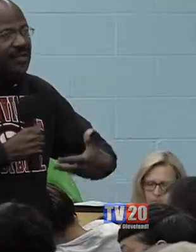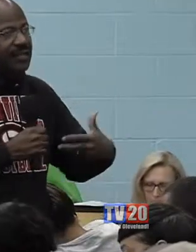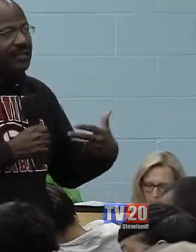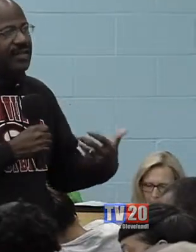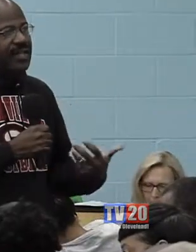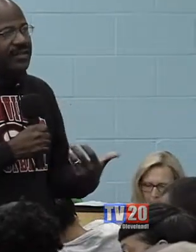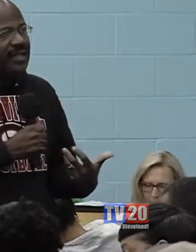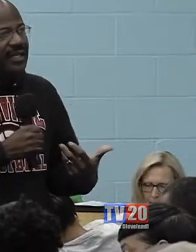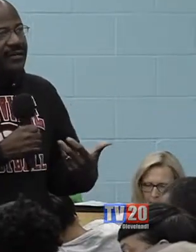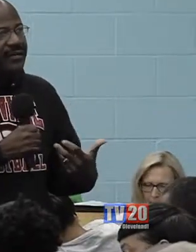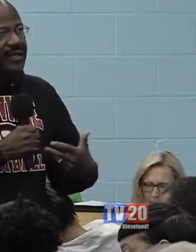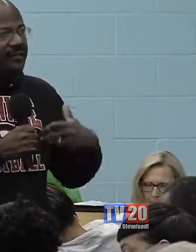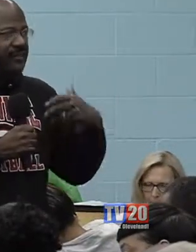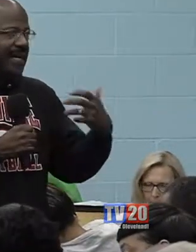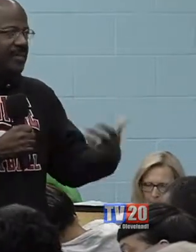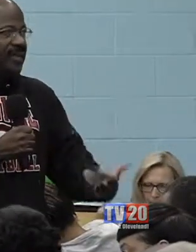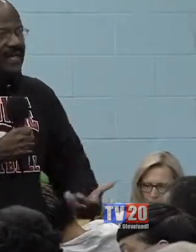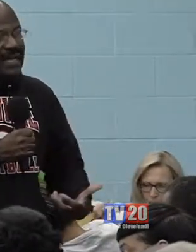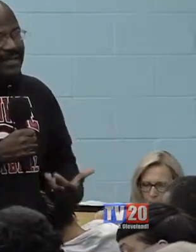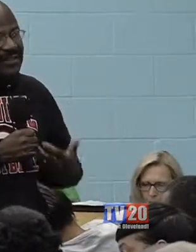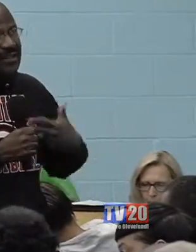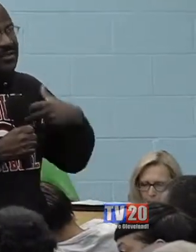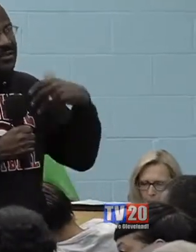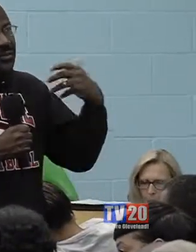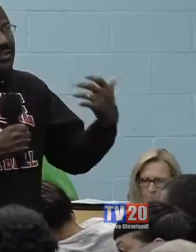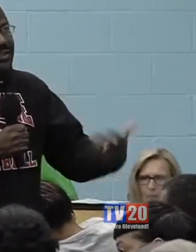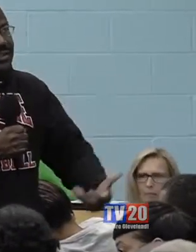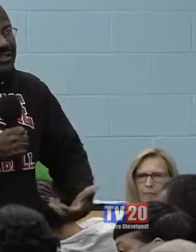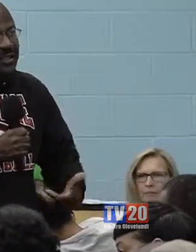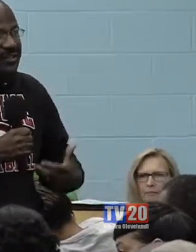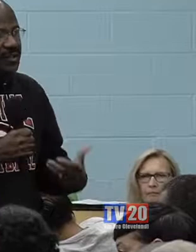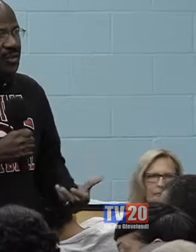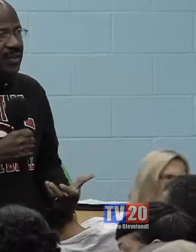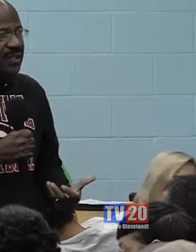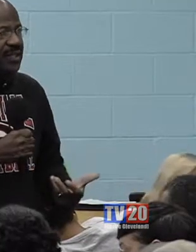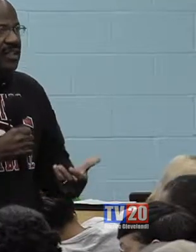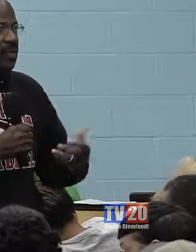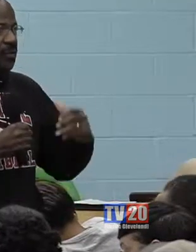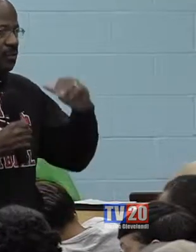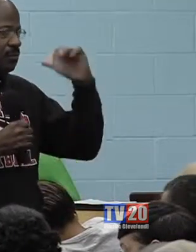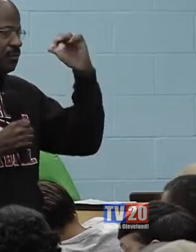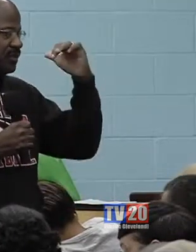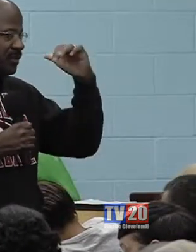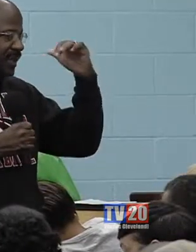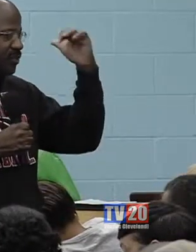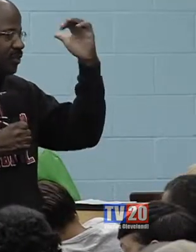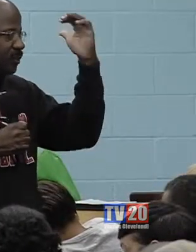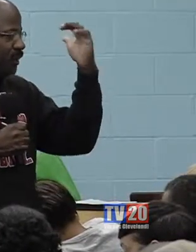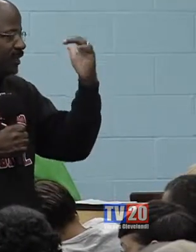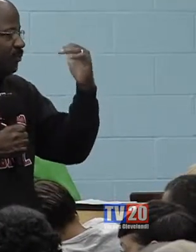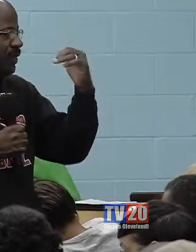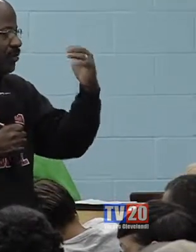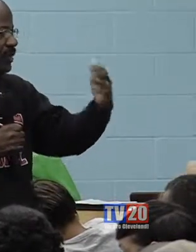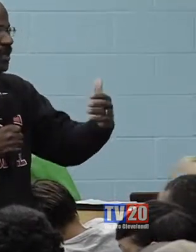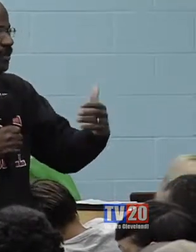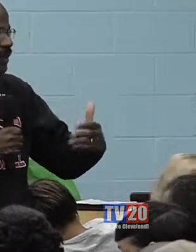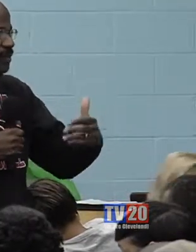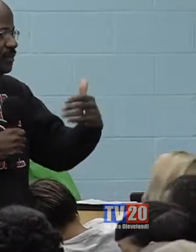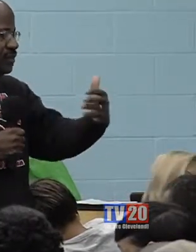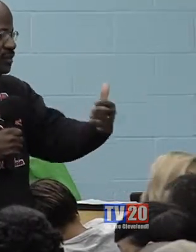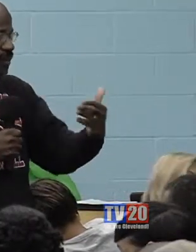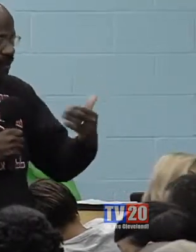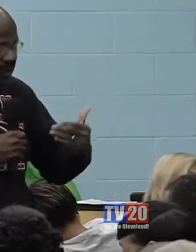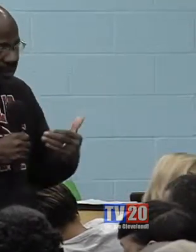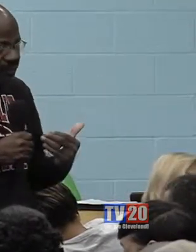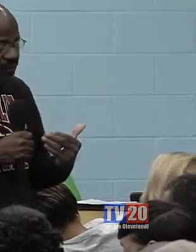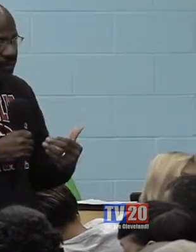wife, they're in the family a lot. So we can discuss that too. But sometimes we're so busy, we don't think about what